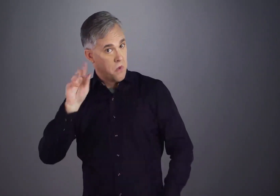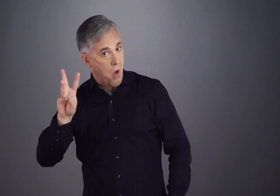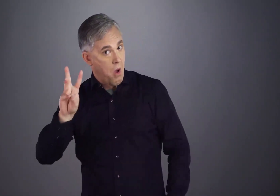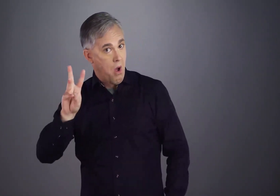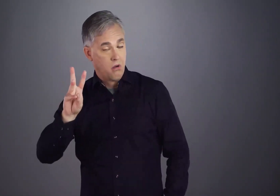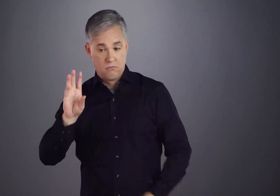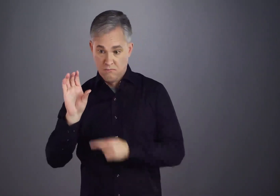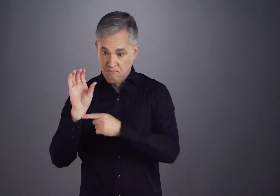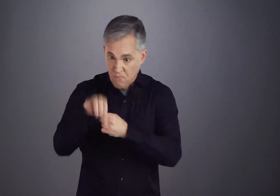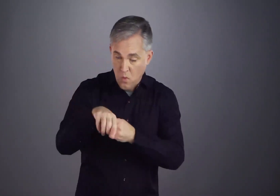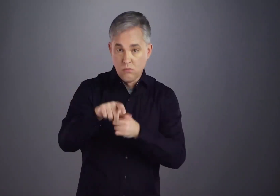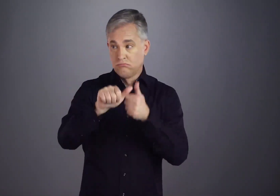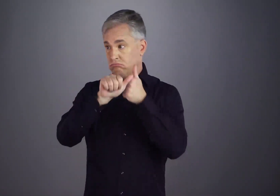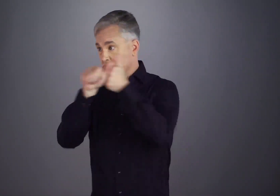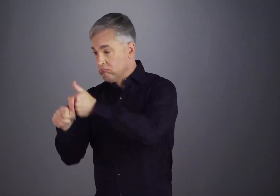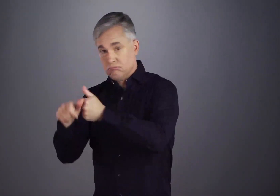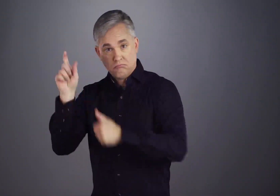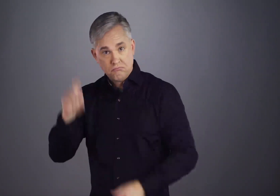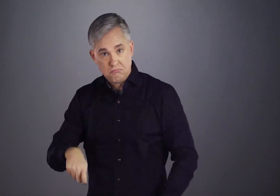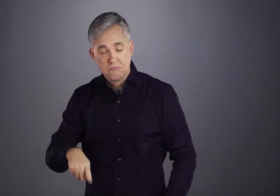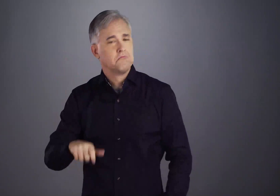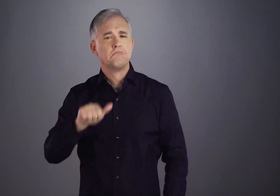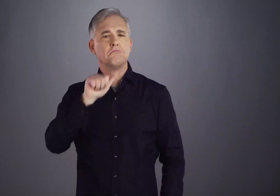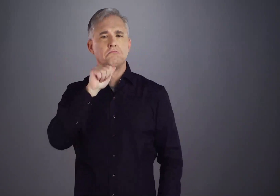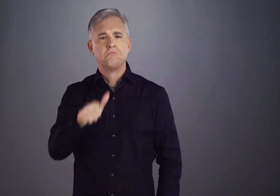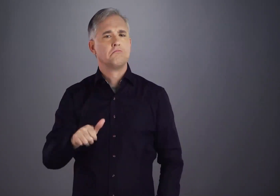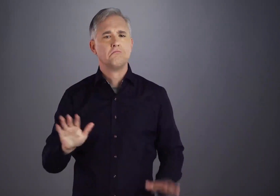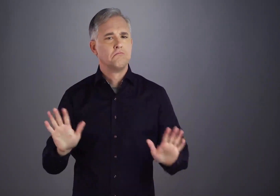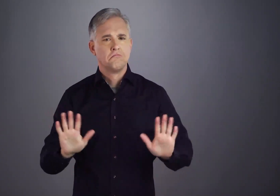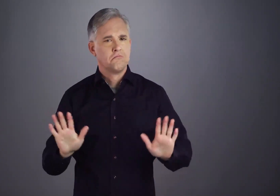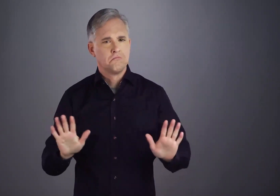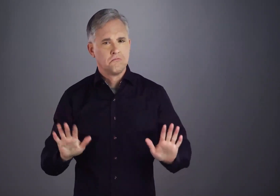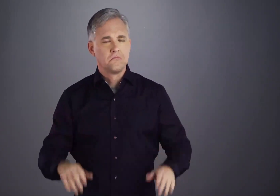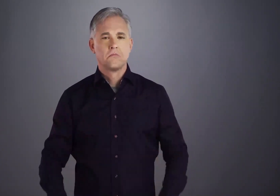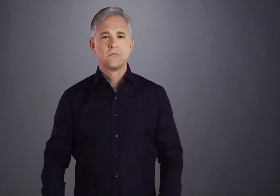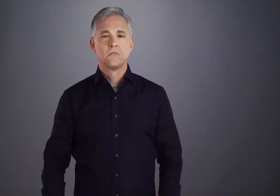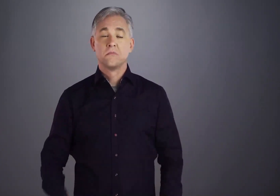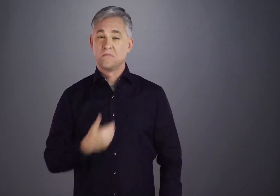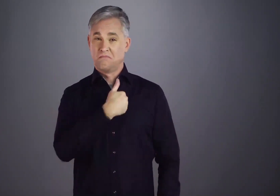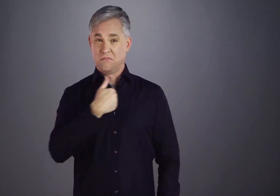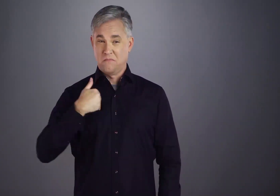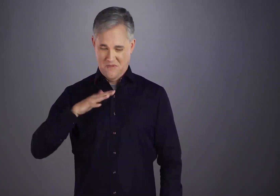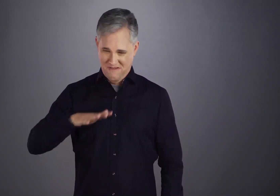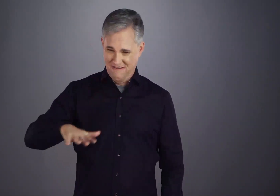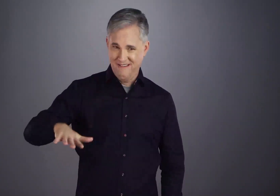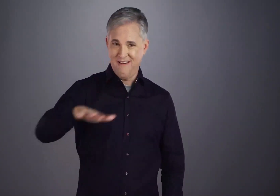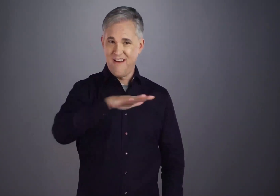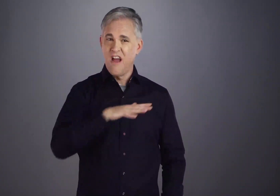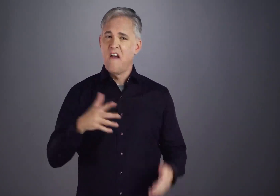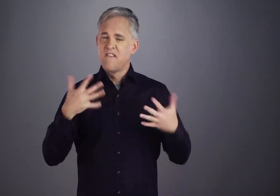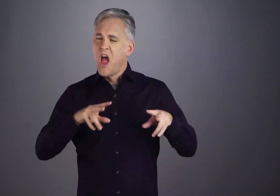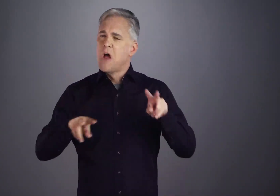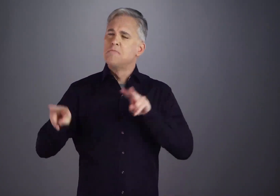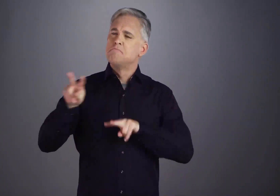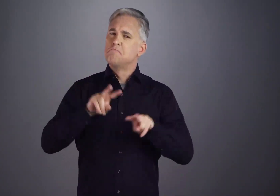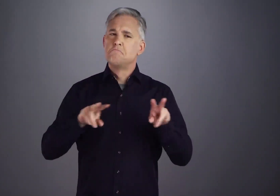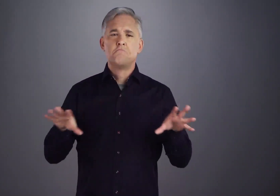Though none of these principles had the force of rules or laws, they had become so widely accepted by 1950 that